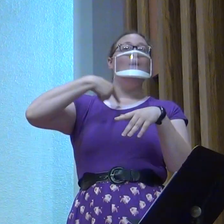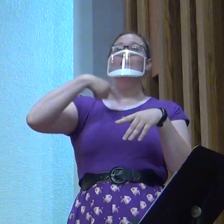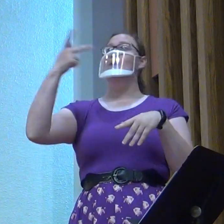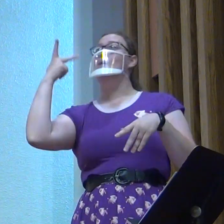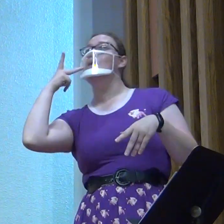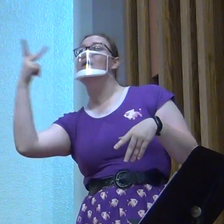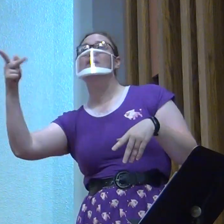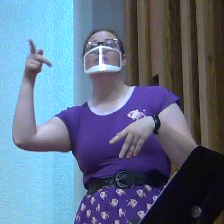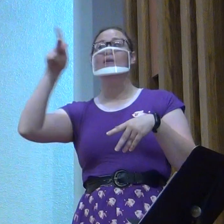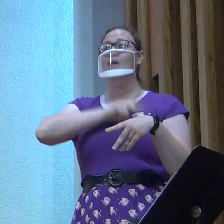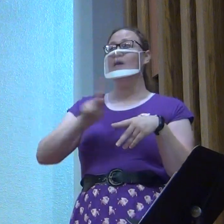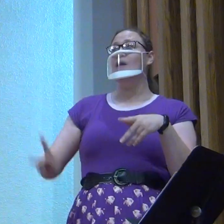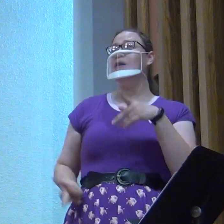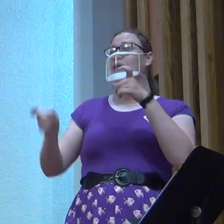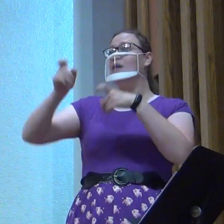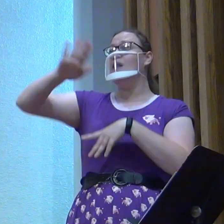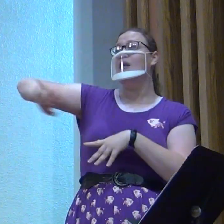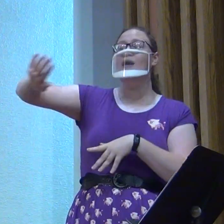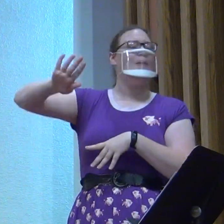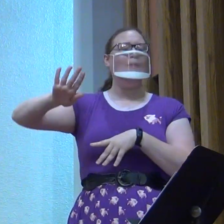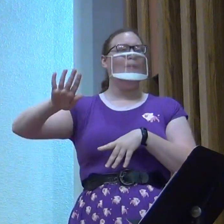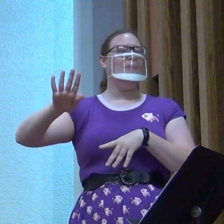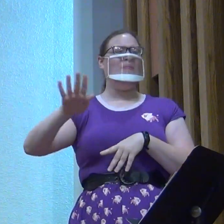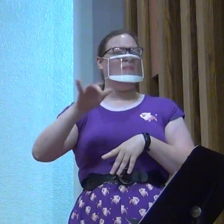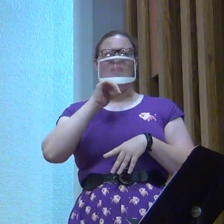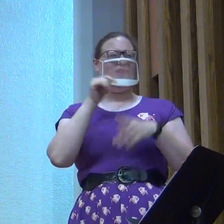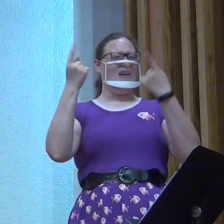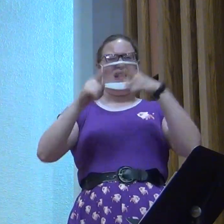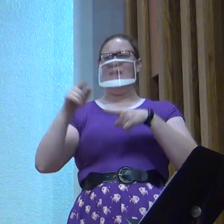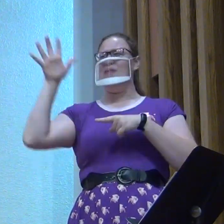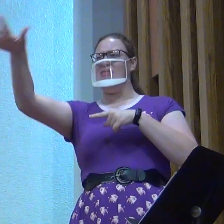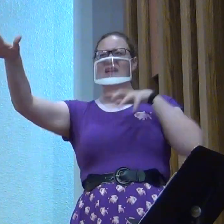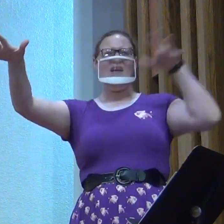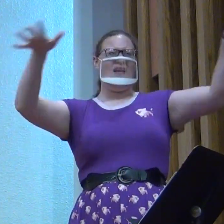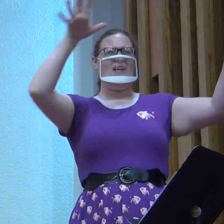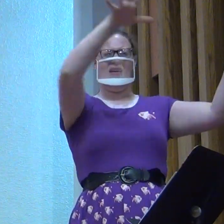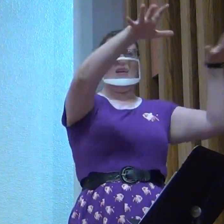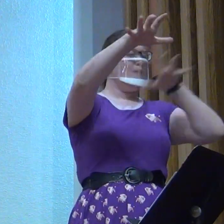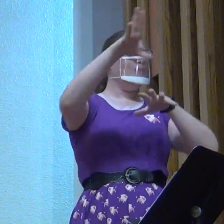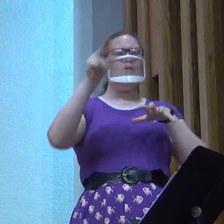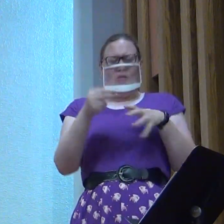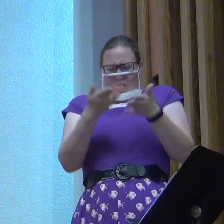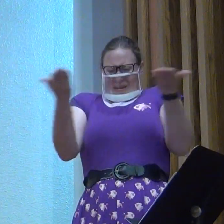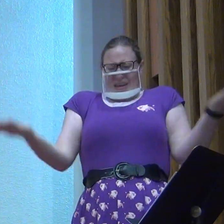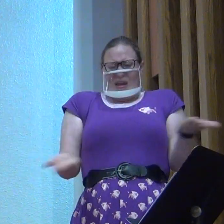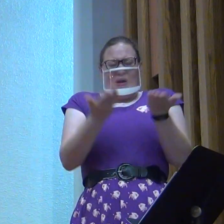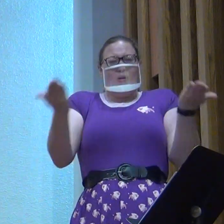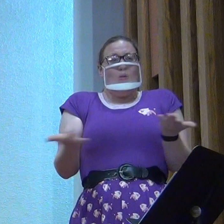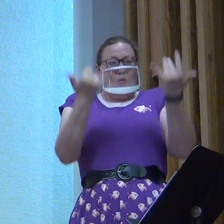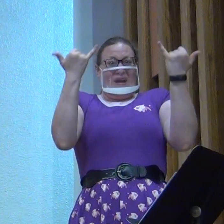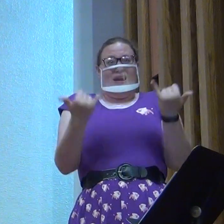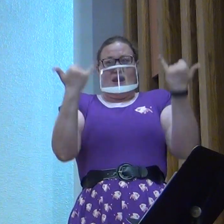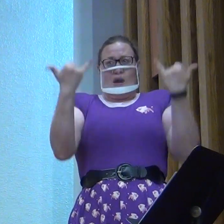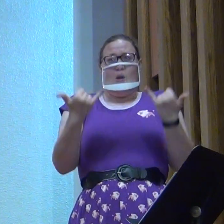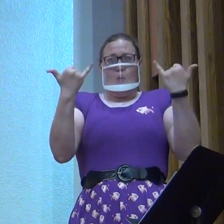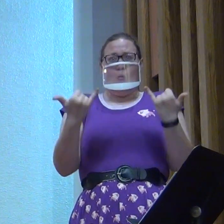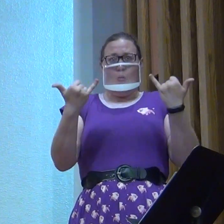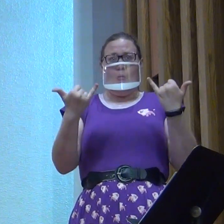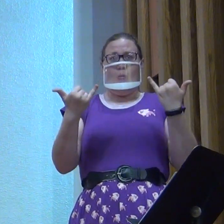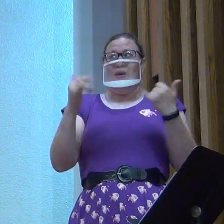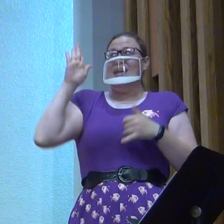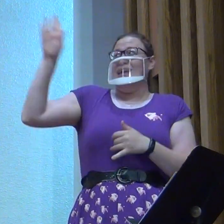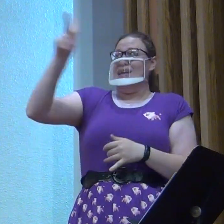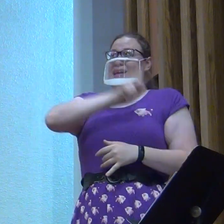one place or the other, because it's not there or here, it's here. At the moment, the kingdom of God